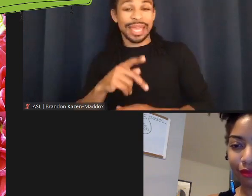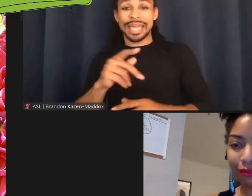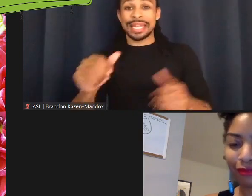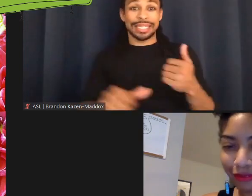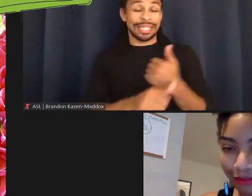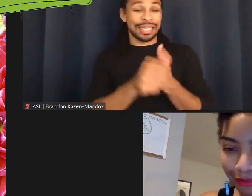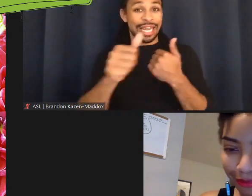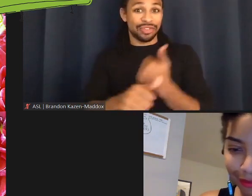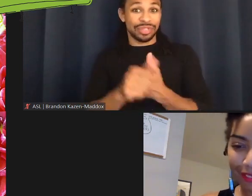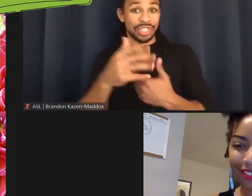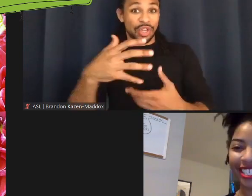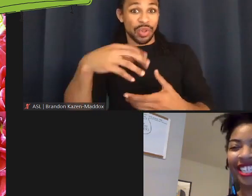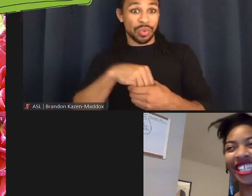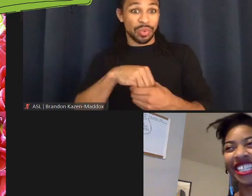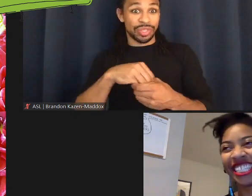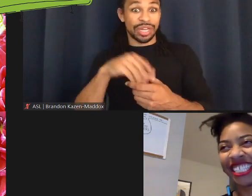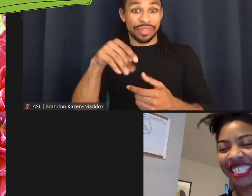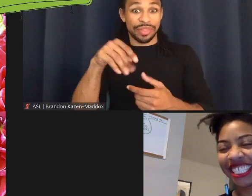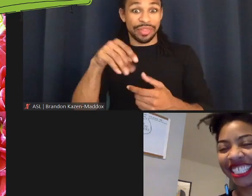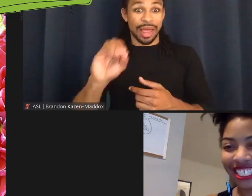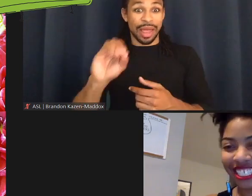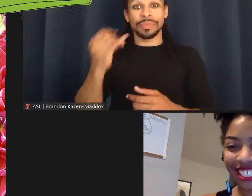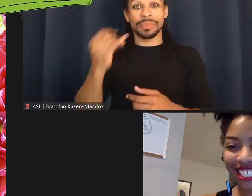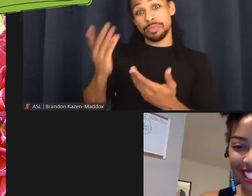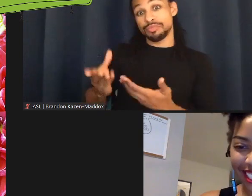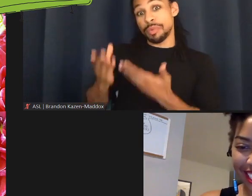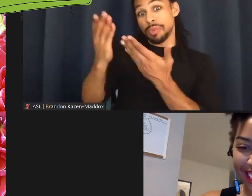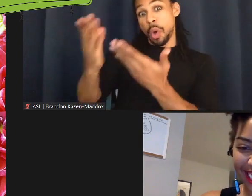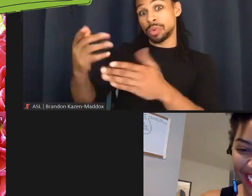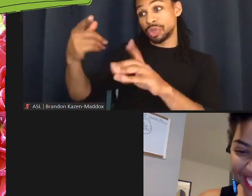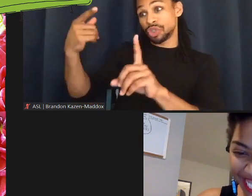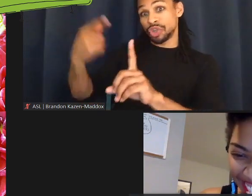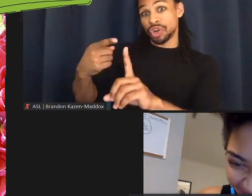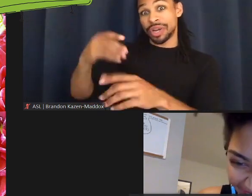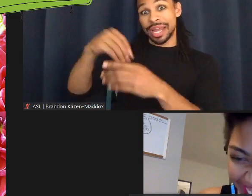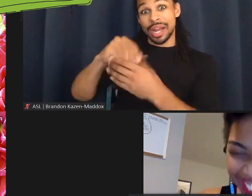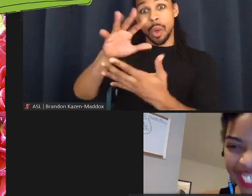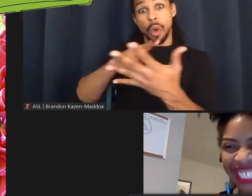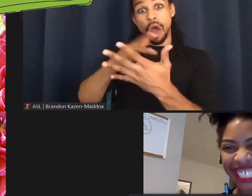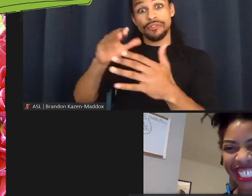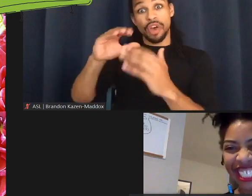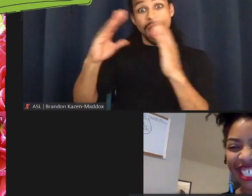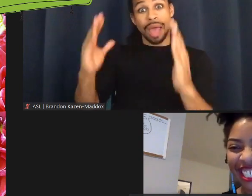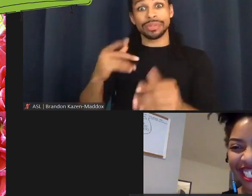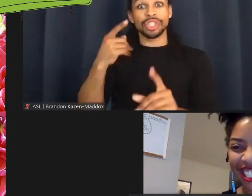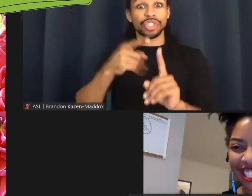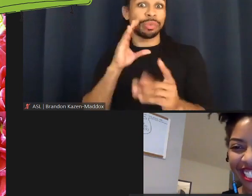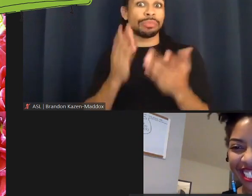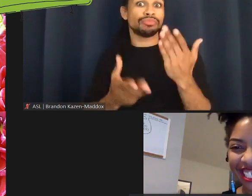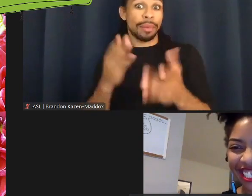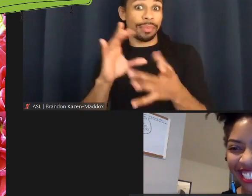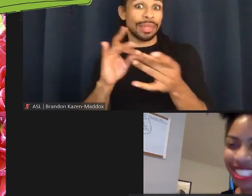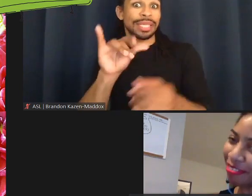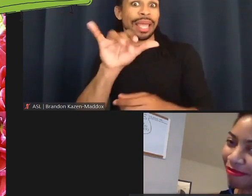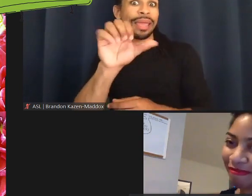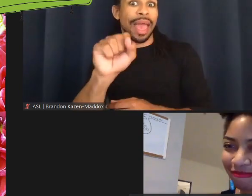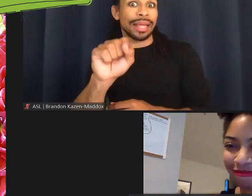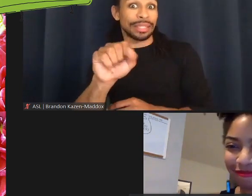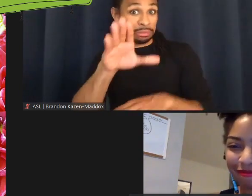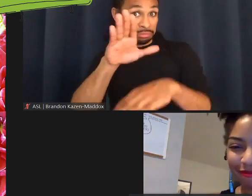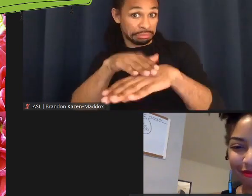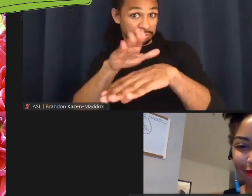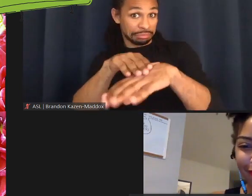in this bio. If you propose to her in a Waffle House, she will probably say yes. Let's